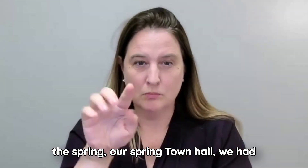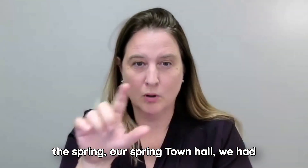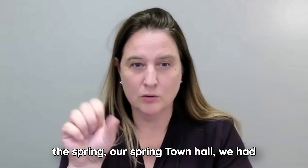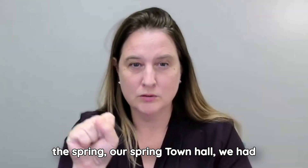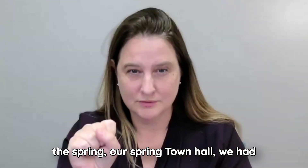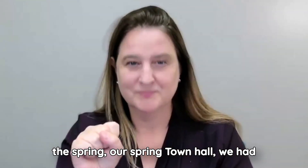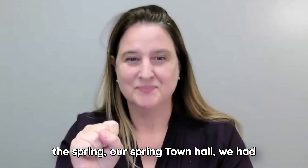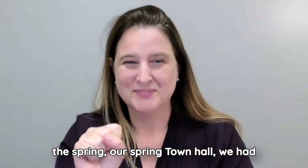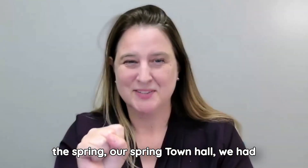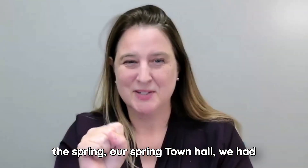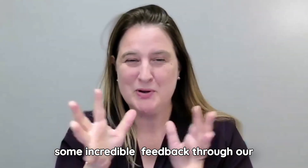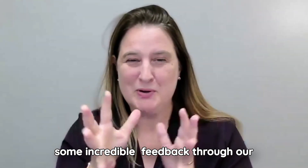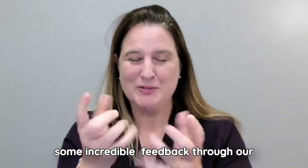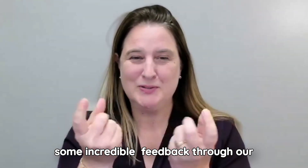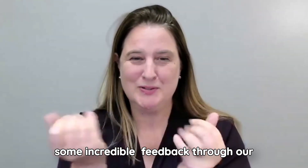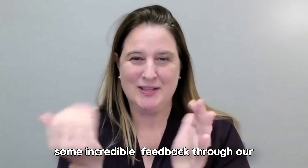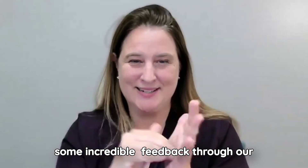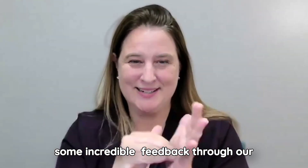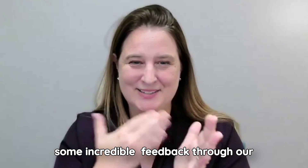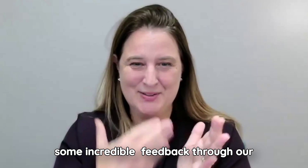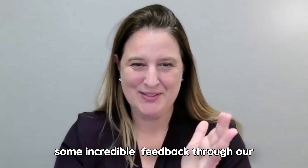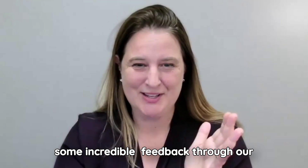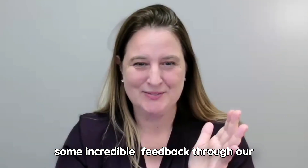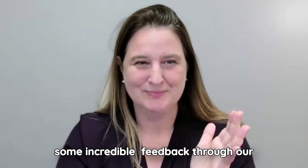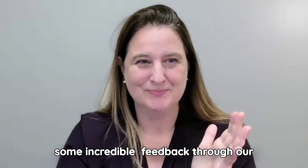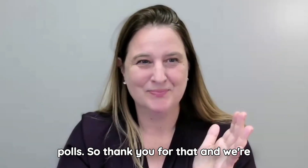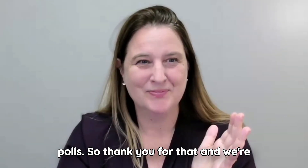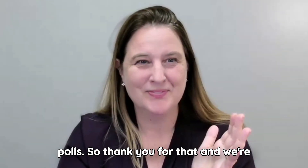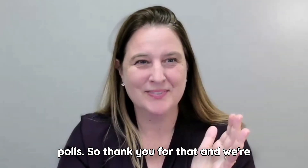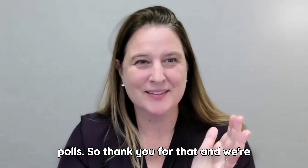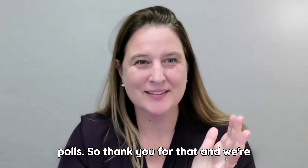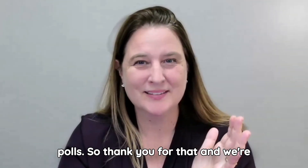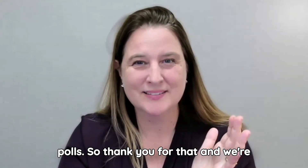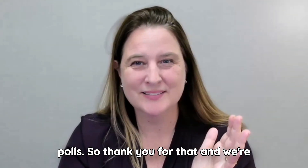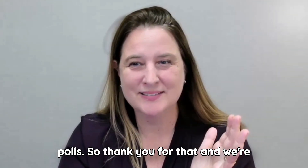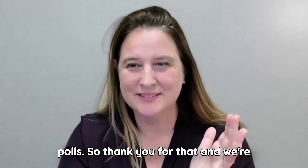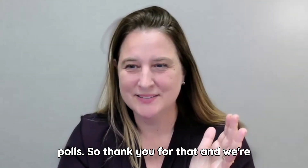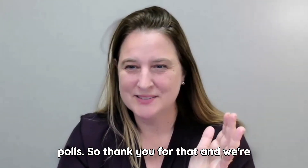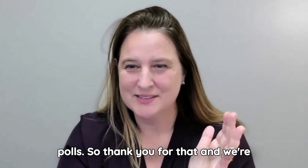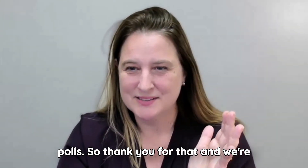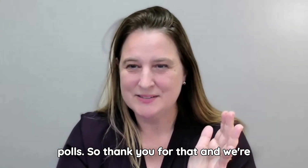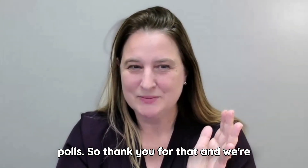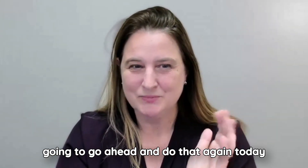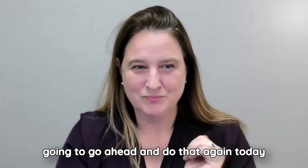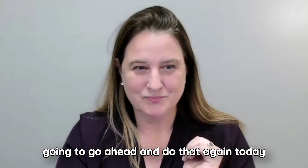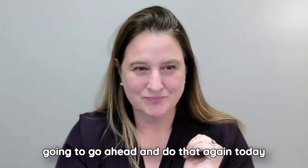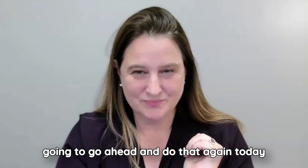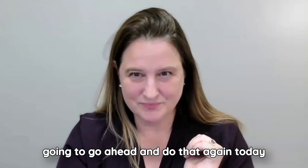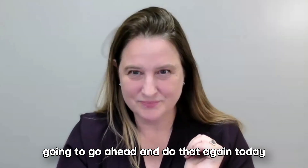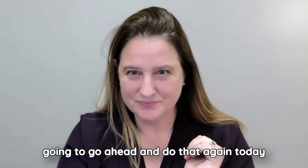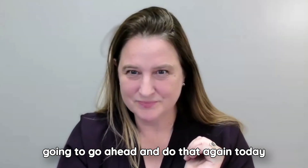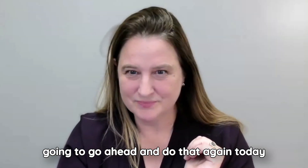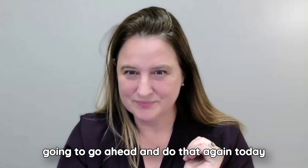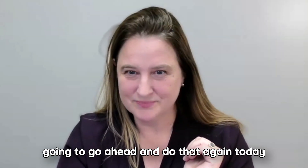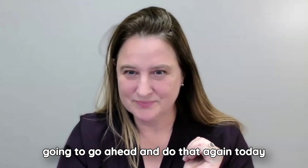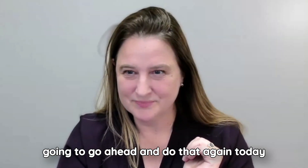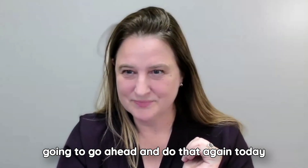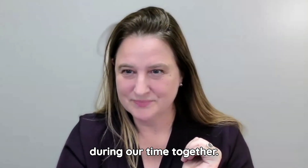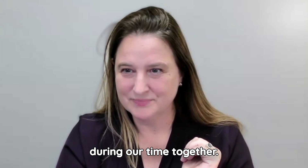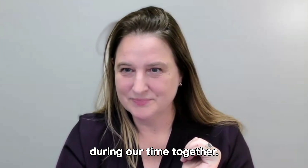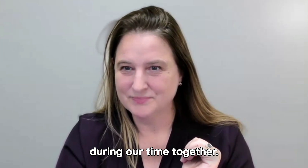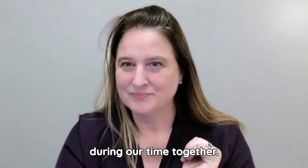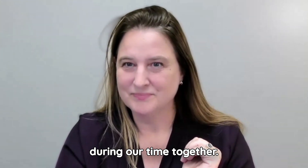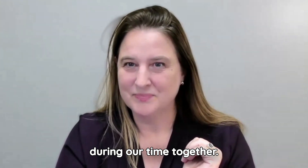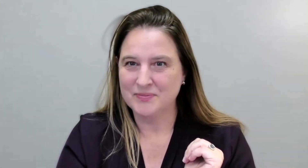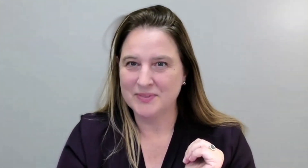we had some incredible feedback through our polls. So thank you for that. And we're going to go ahead and do that again today during our